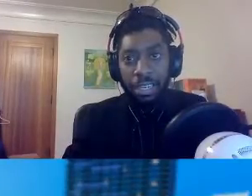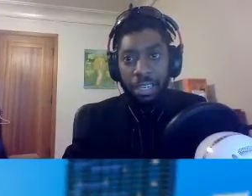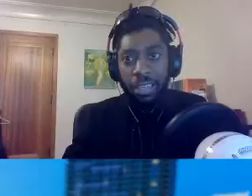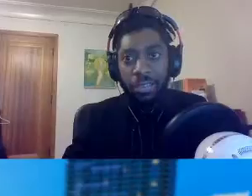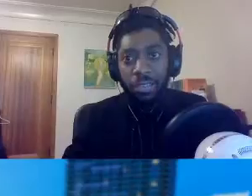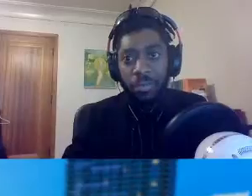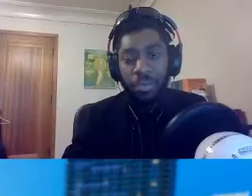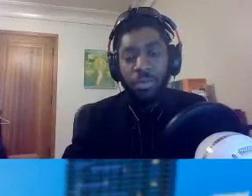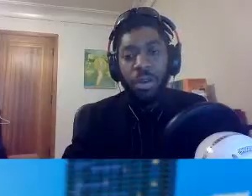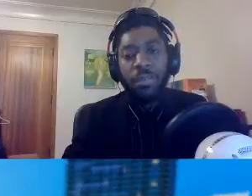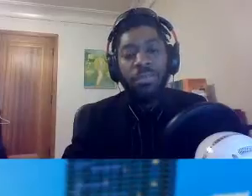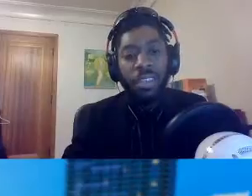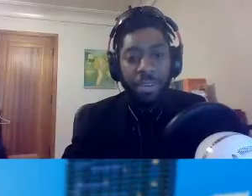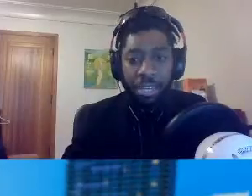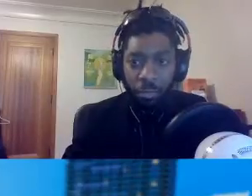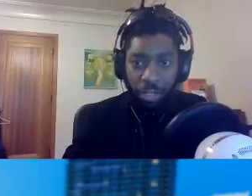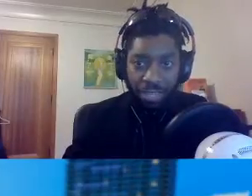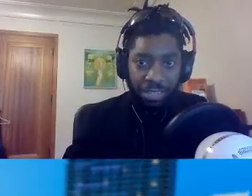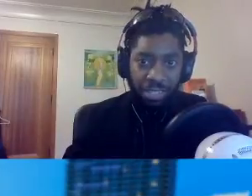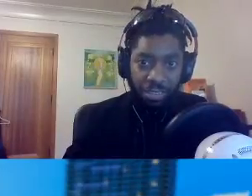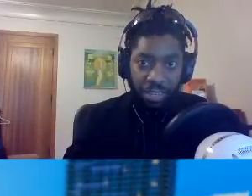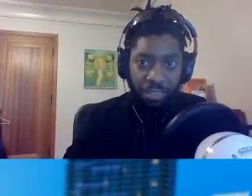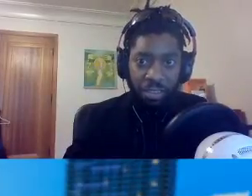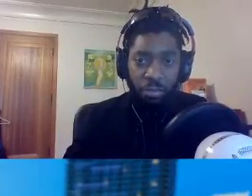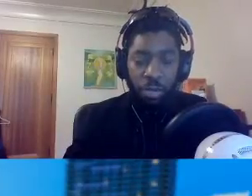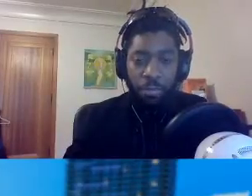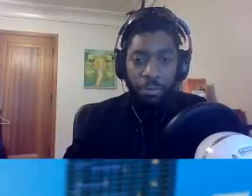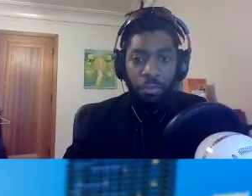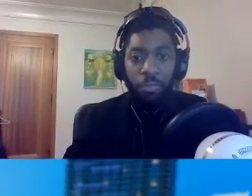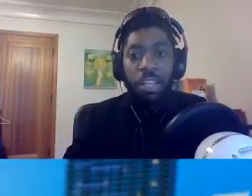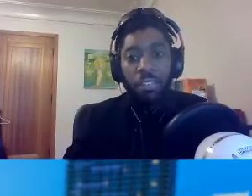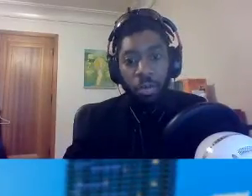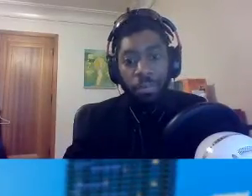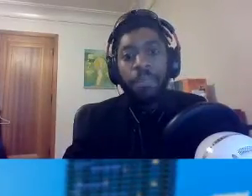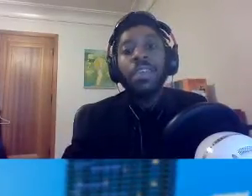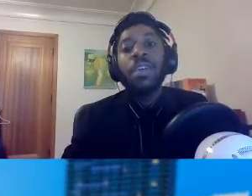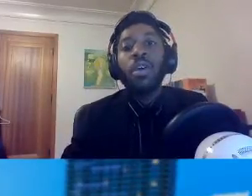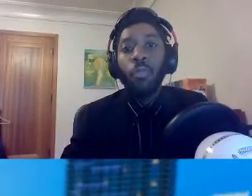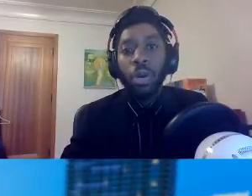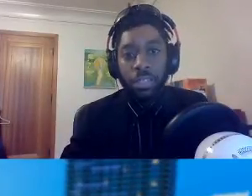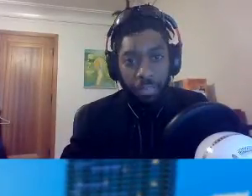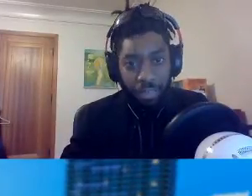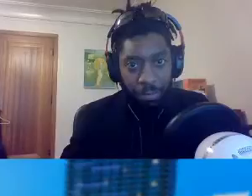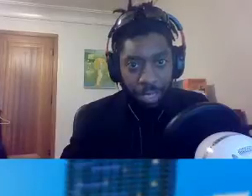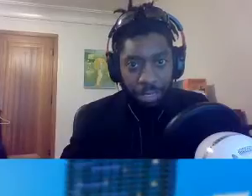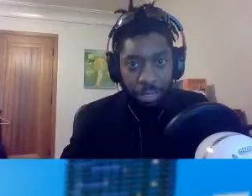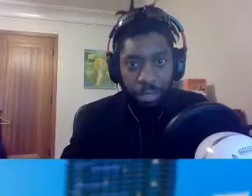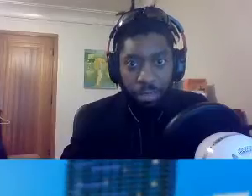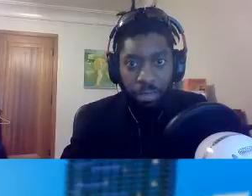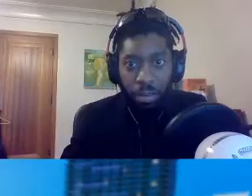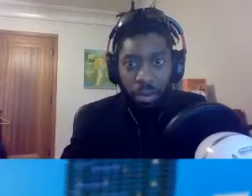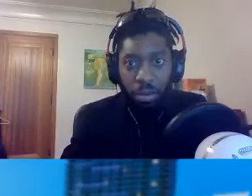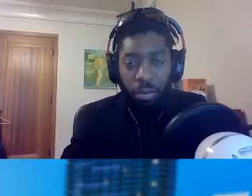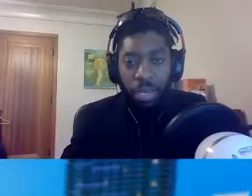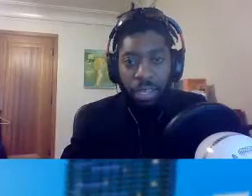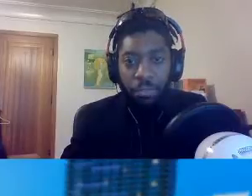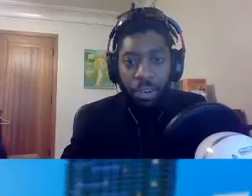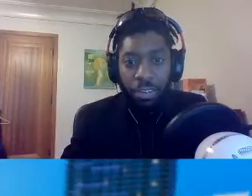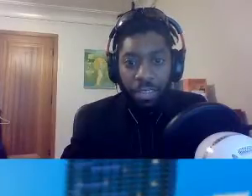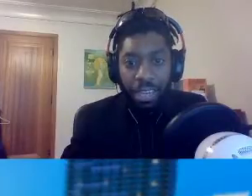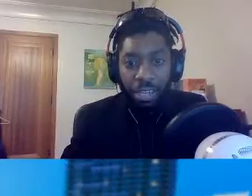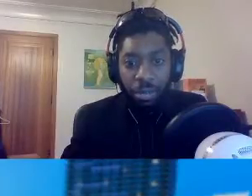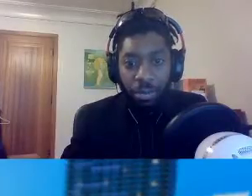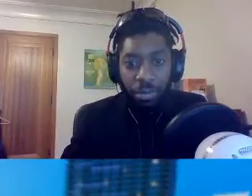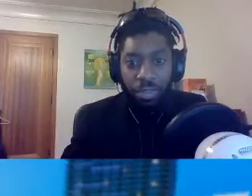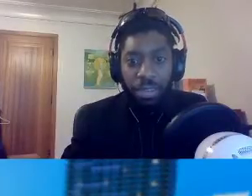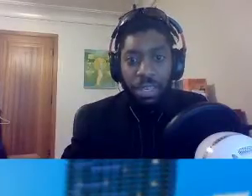and Nevada is one of the 18 states in the coronavirus red zone. What does that mean? So as far